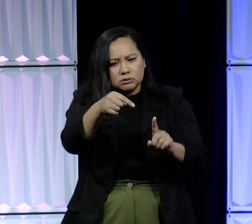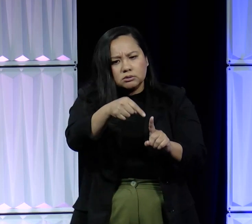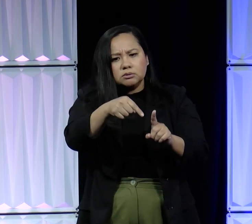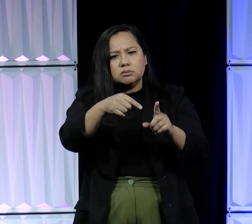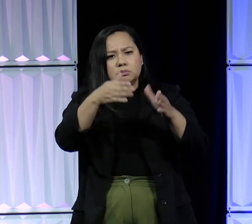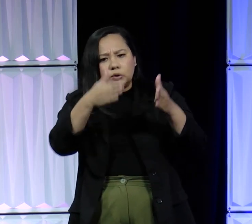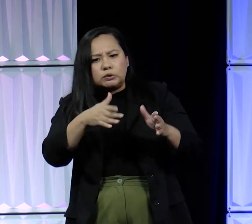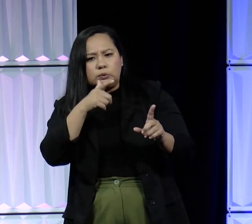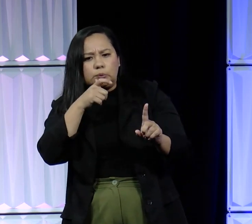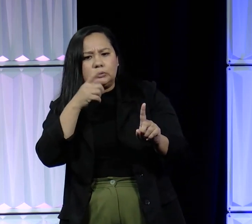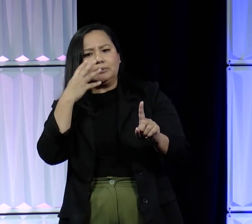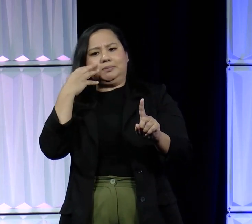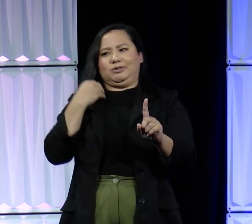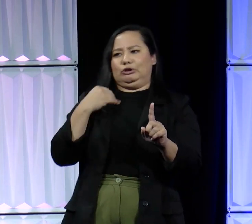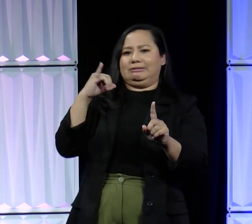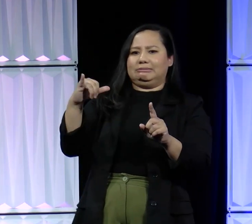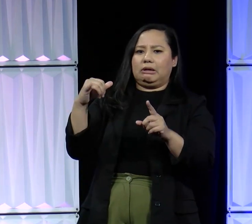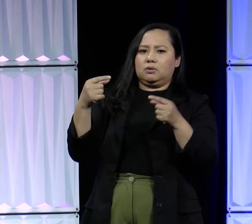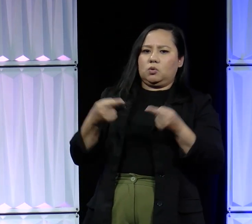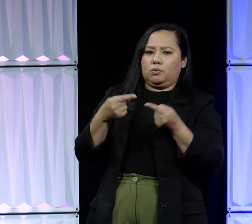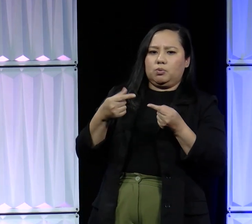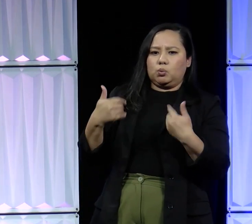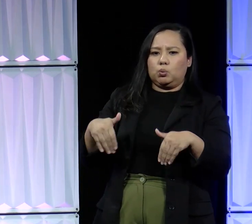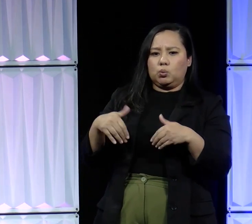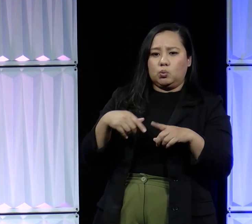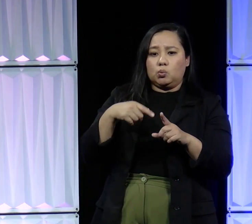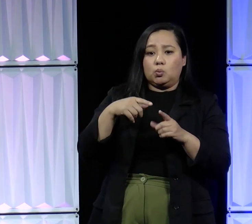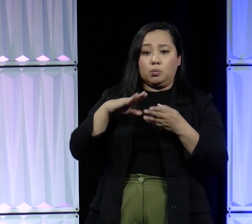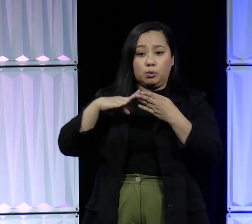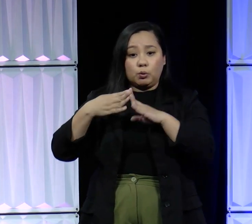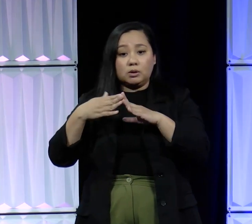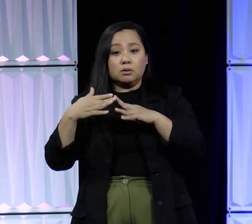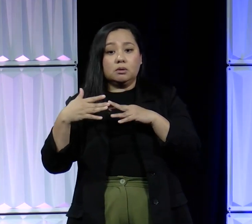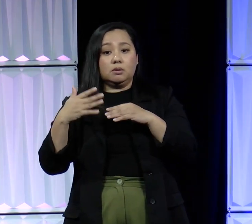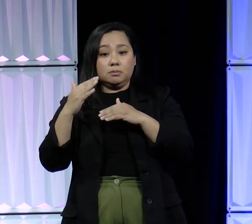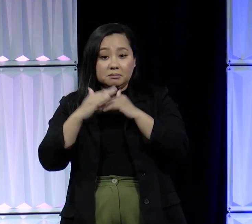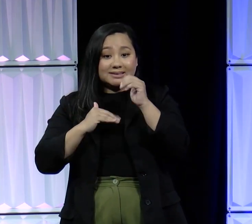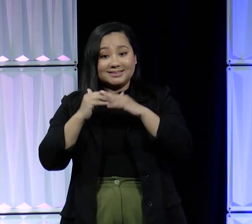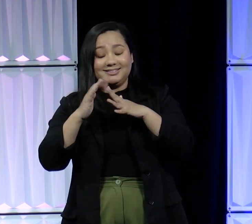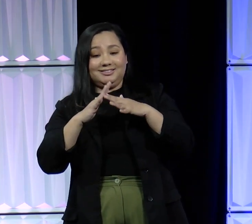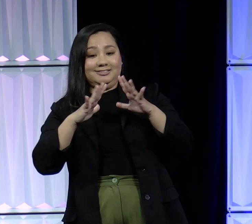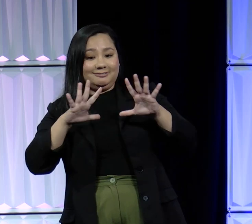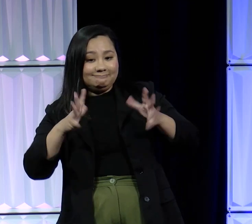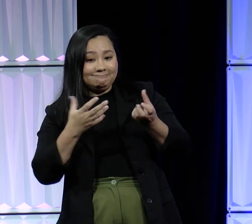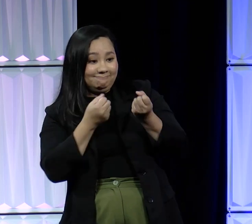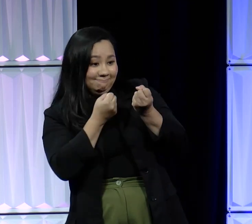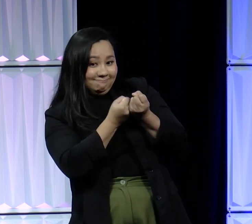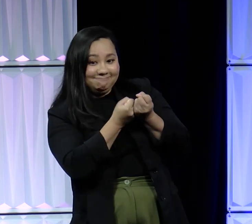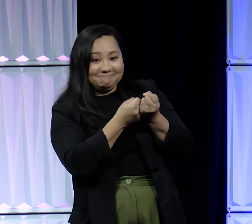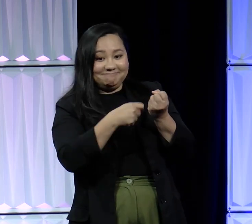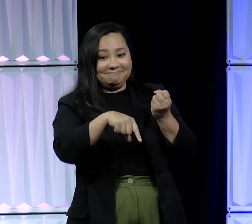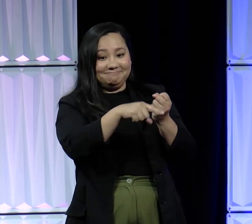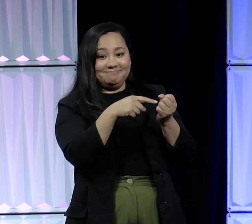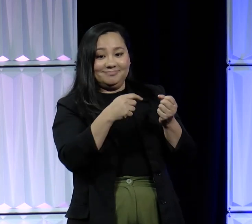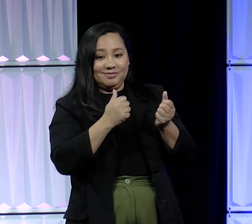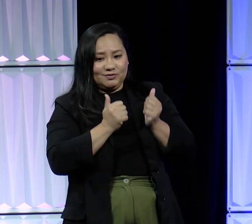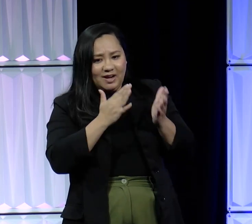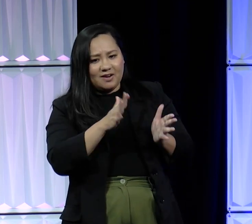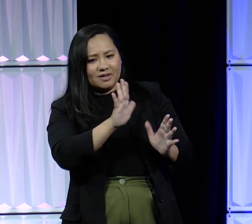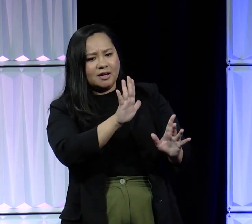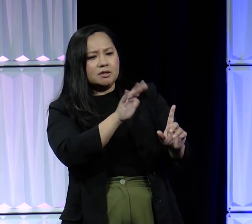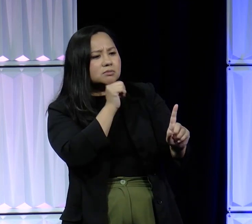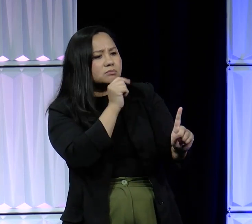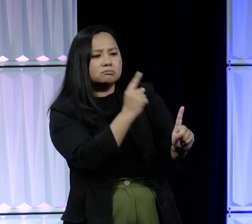And communities could build collective support for survivors, which show that no survivor will be left alone. And that violence is a